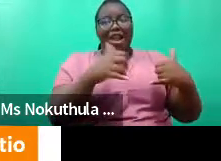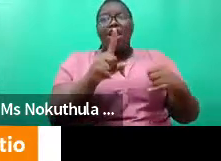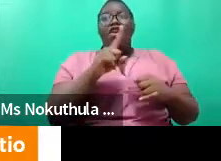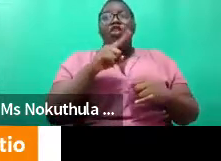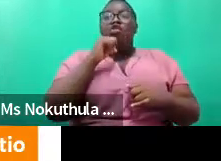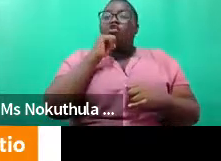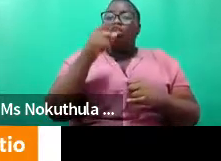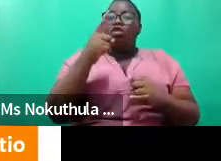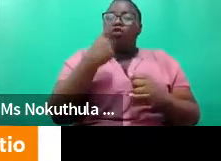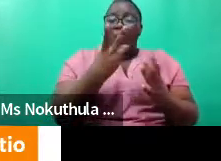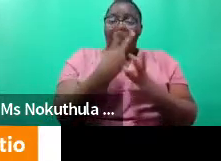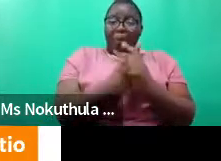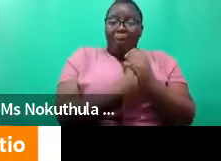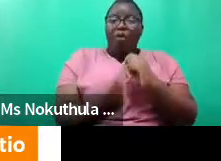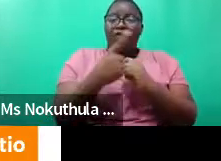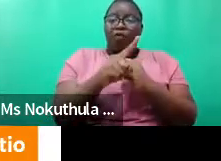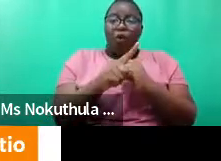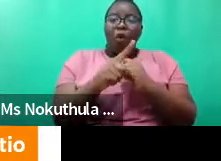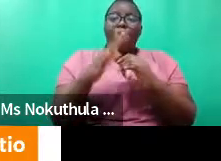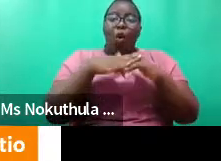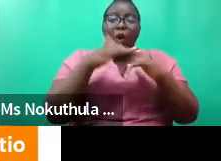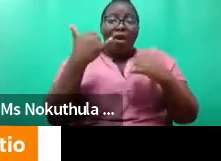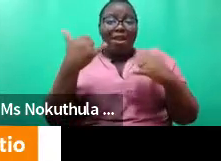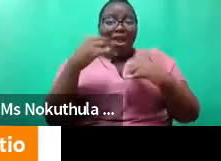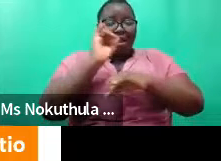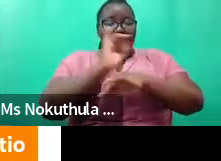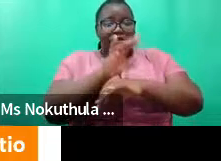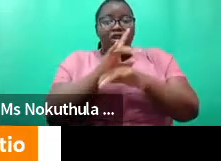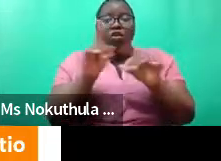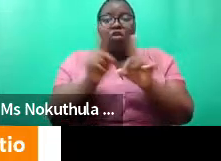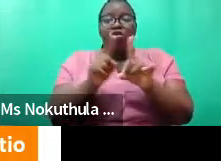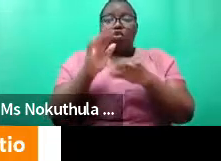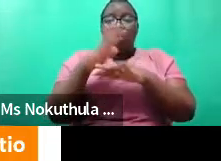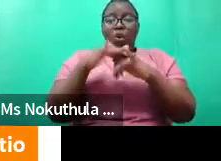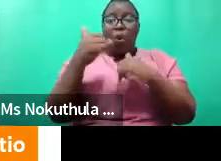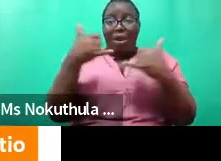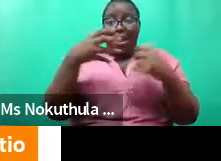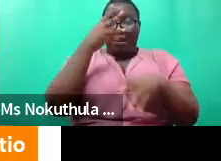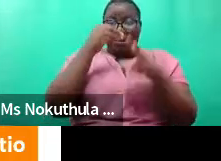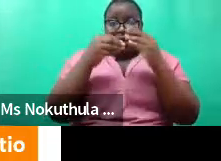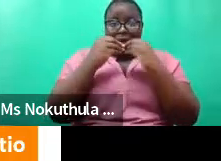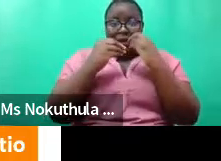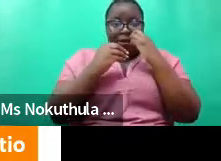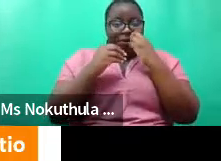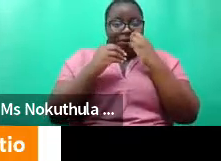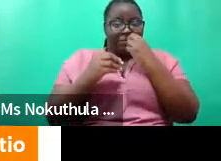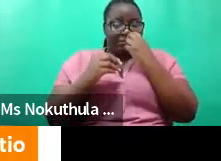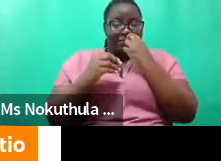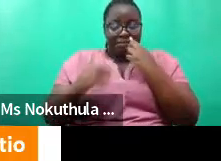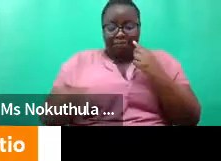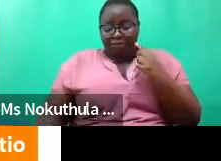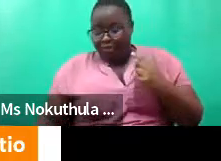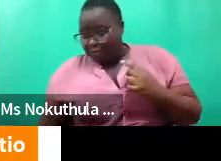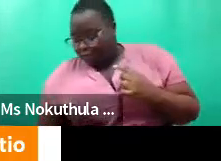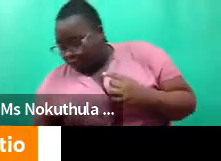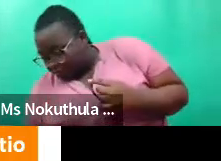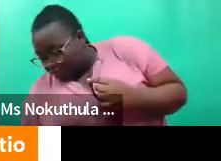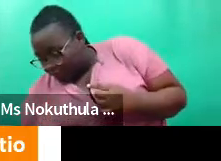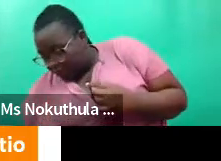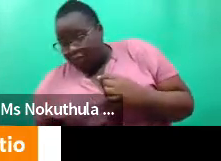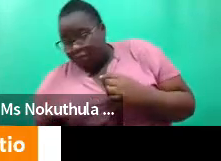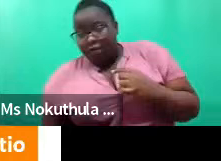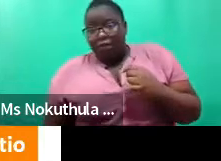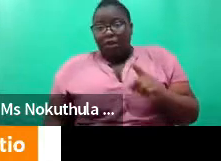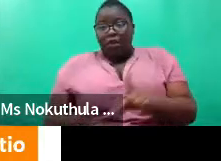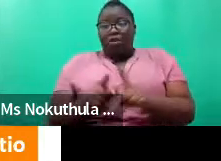and online learning, as they said that it was not enough to render both these services. And they shared that providing a counseling for